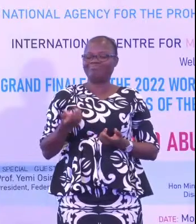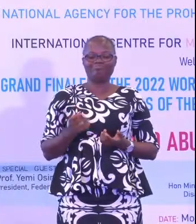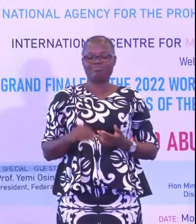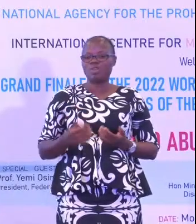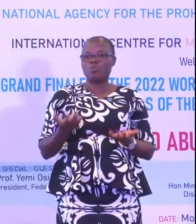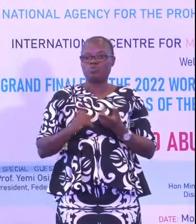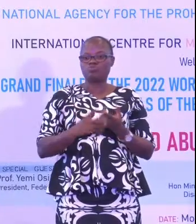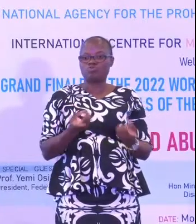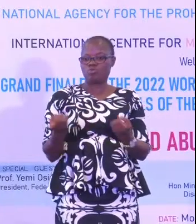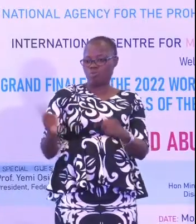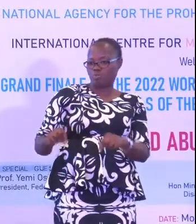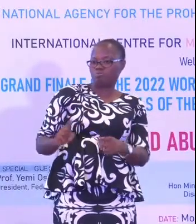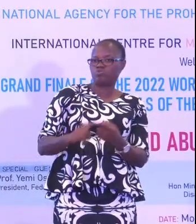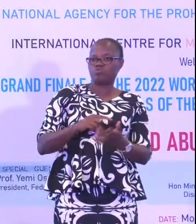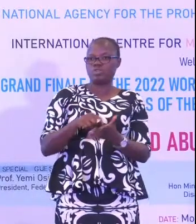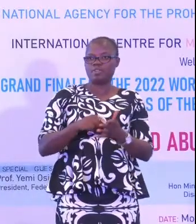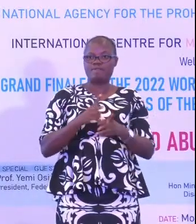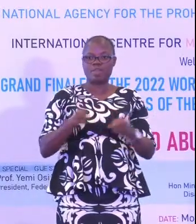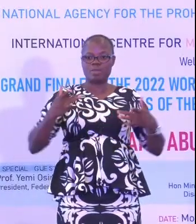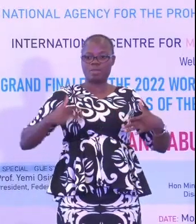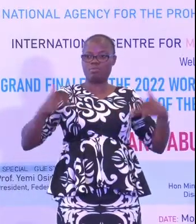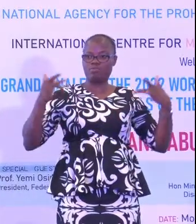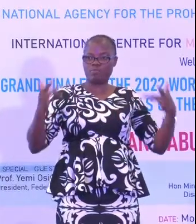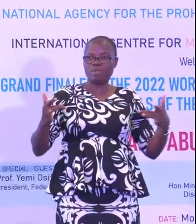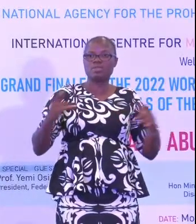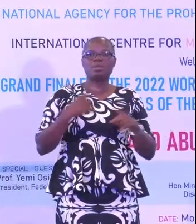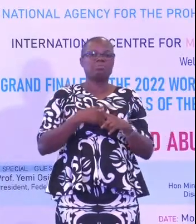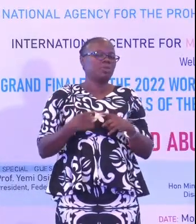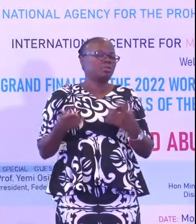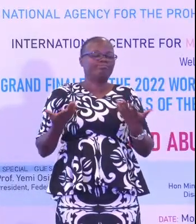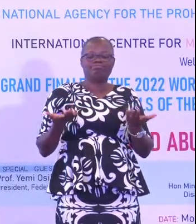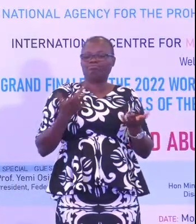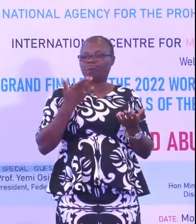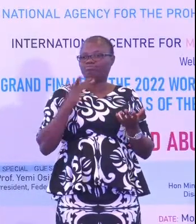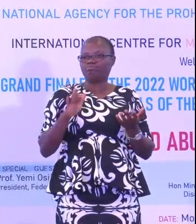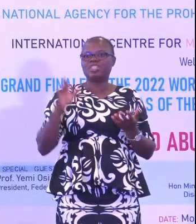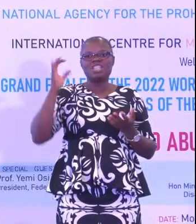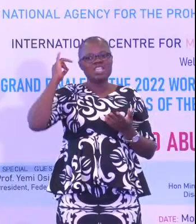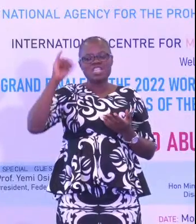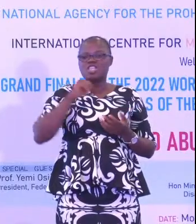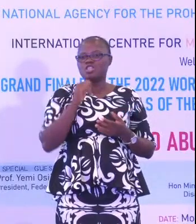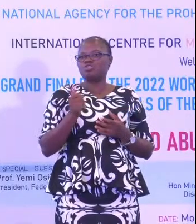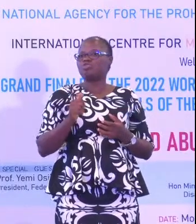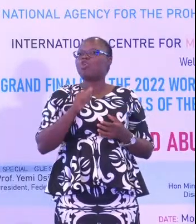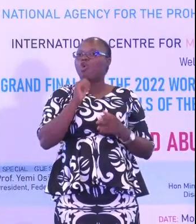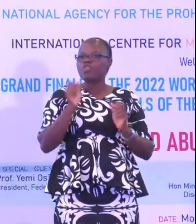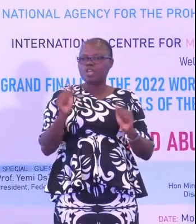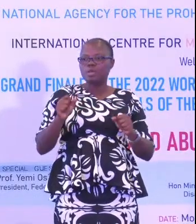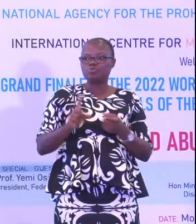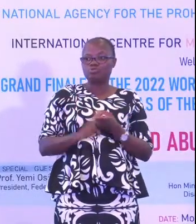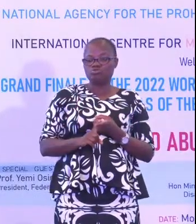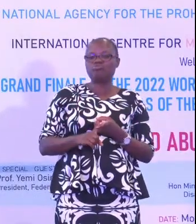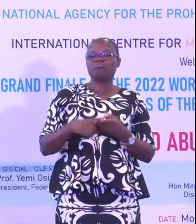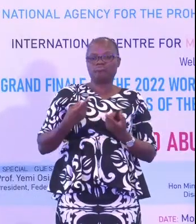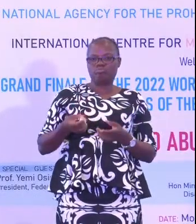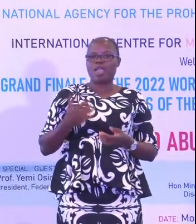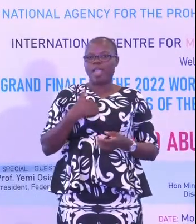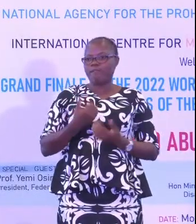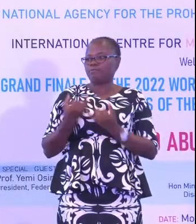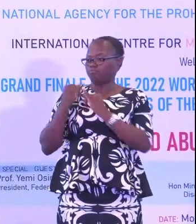very important event, but unfortunately he's unable to and has instructed me